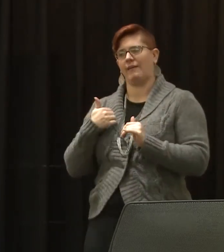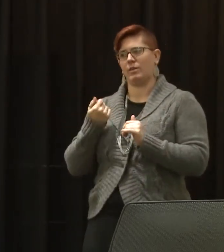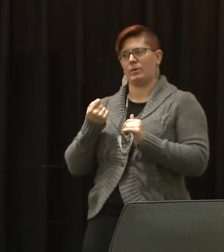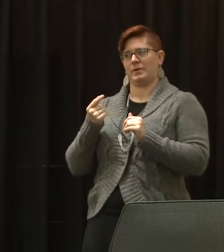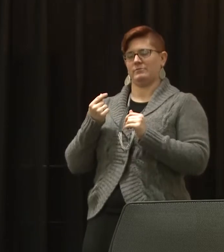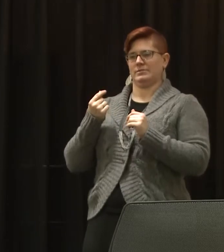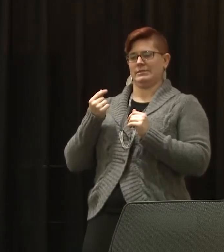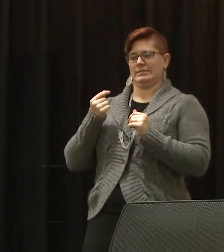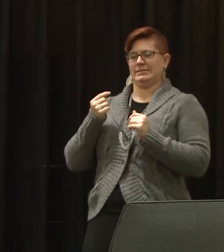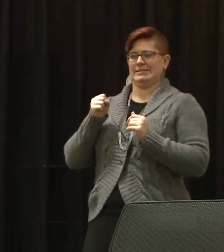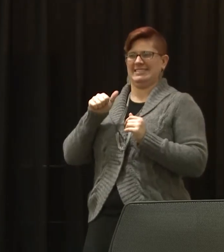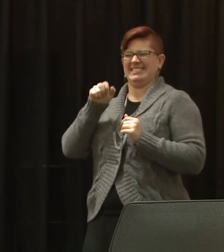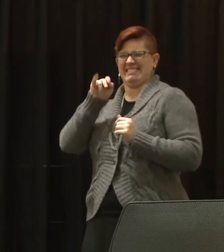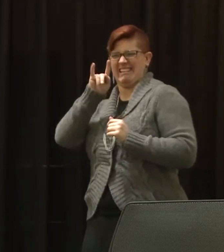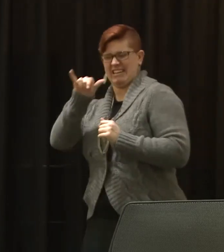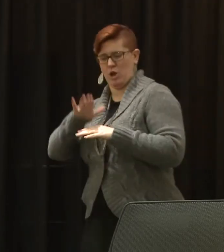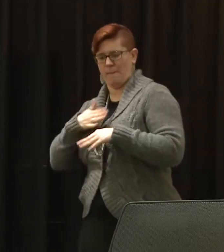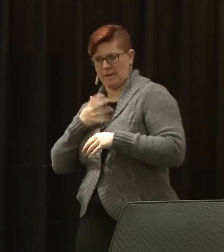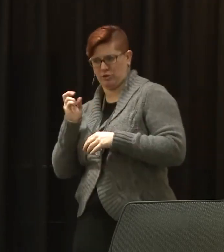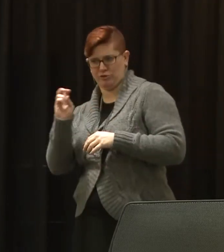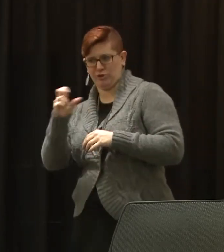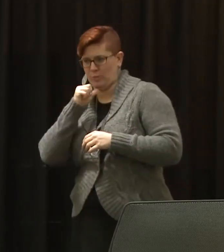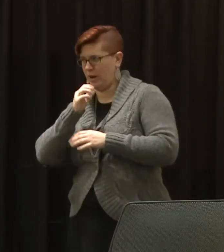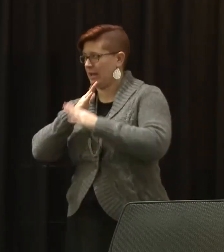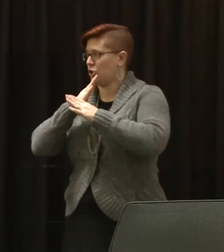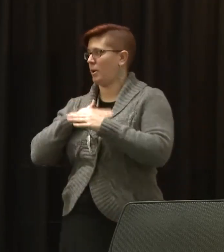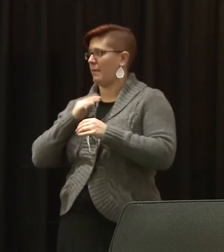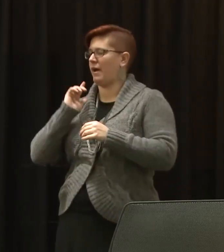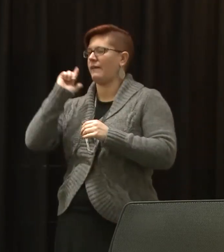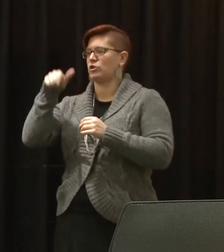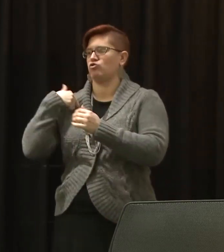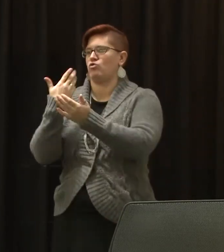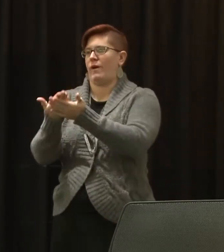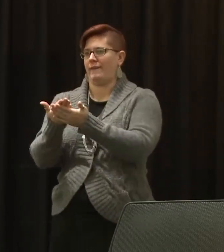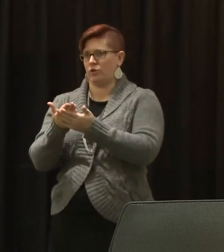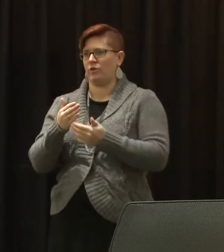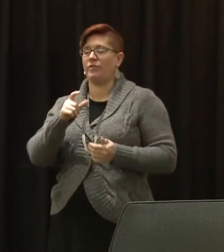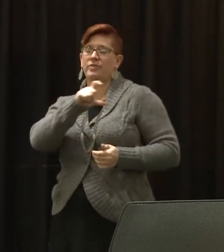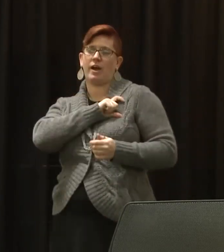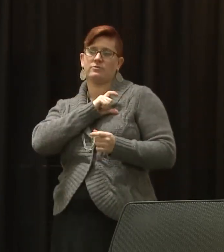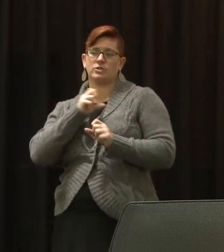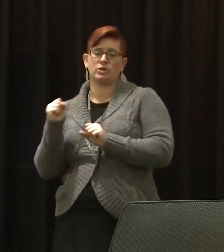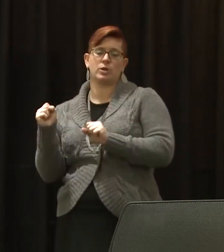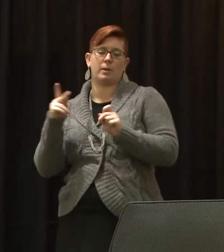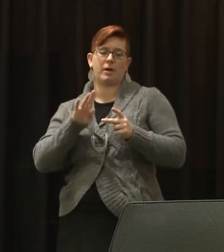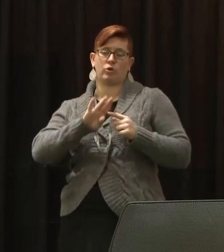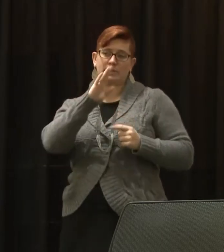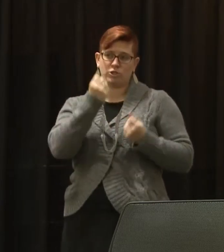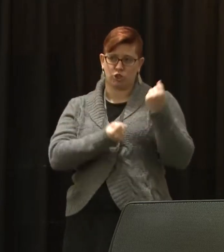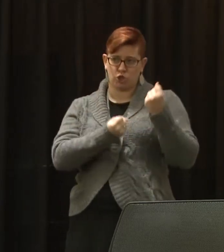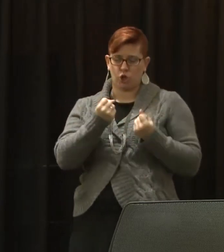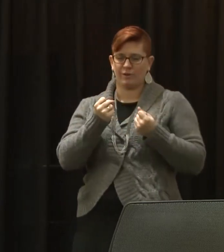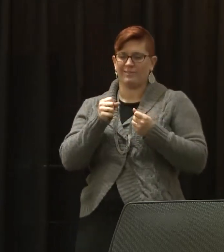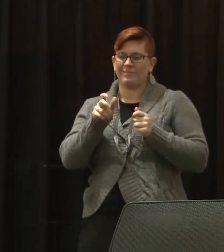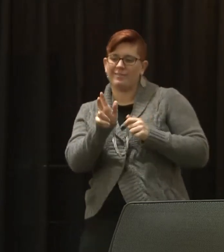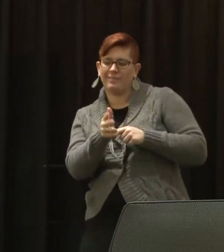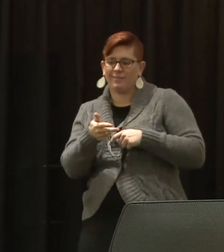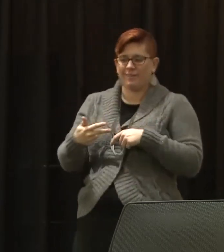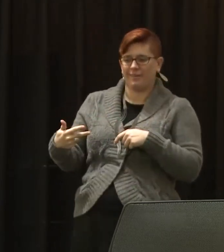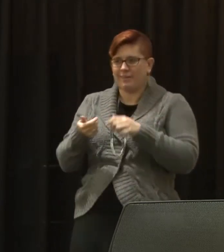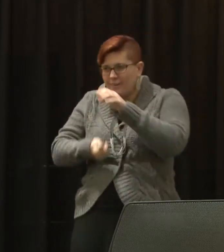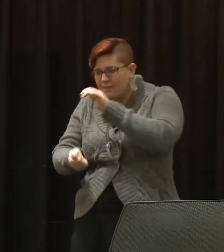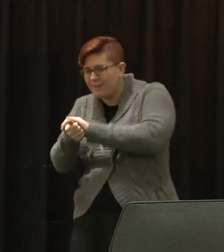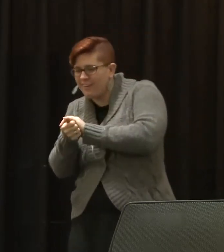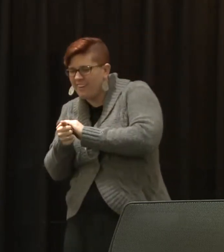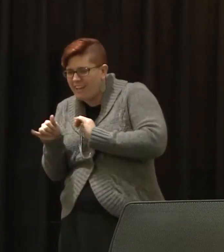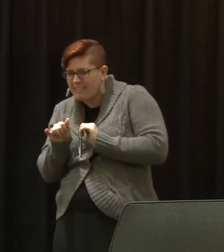on my journey won't hinder my eventual arrival. The officer returns to his patrol car to its hiding place like a